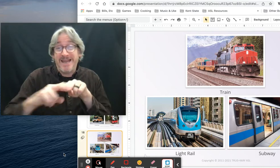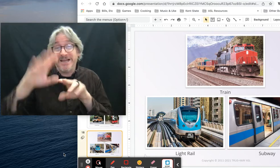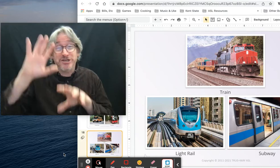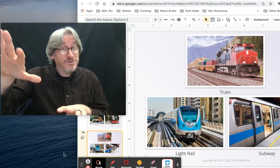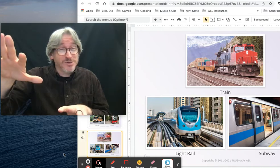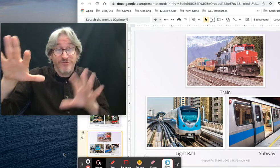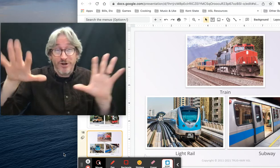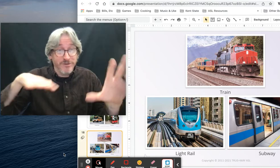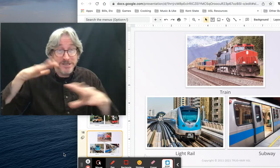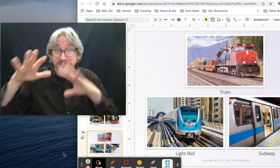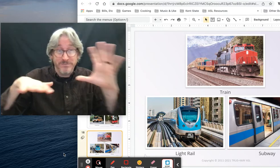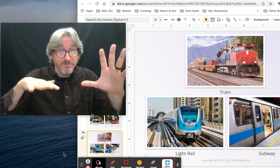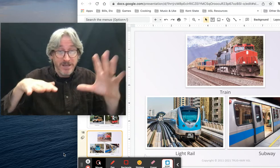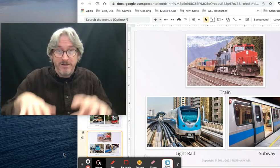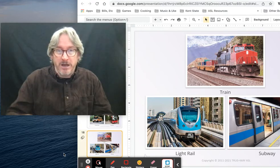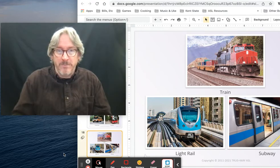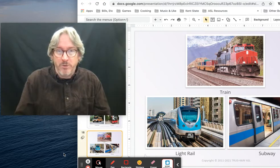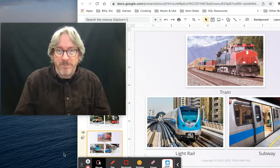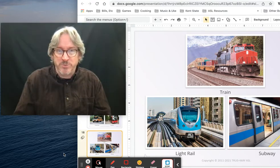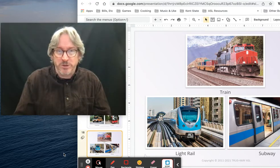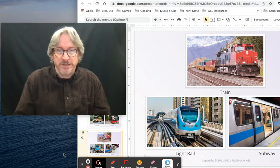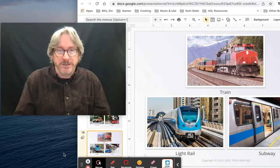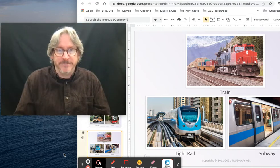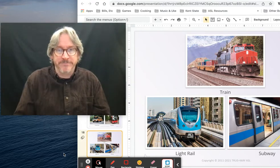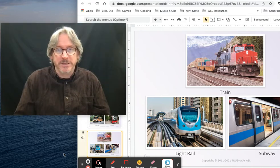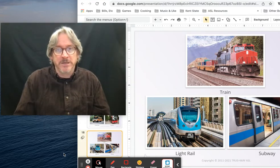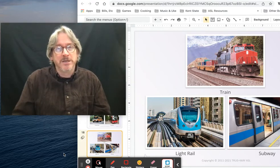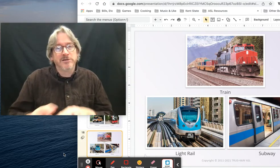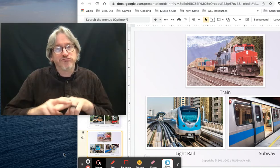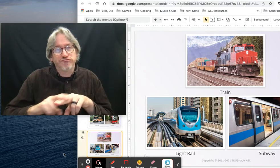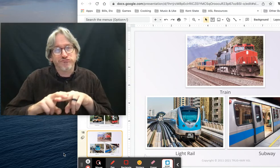train. And again, she goes over all these much more clearly.